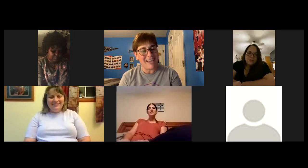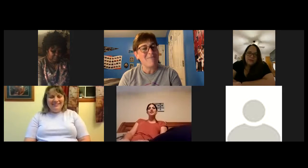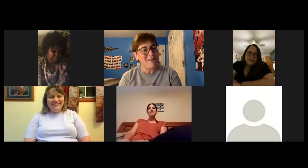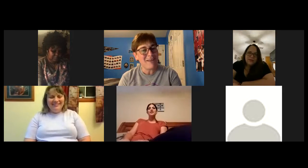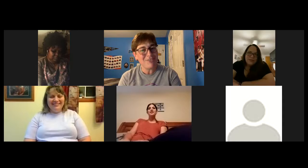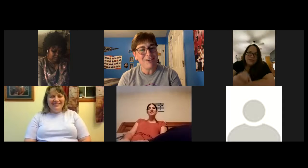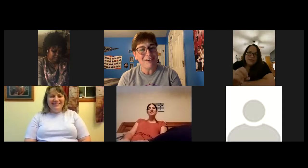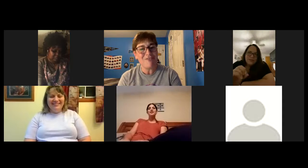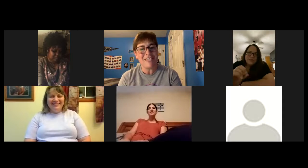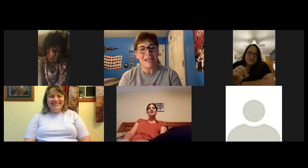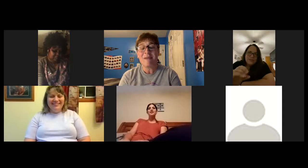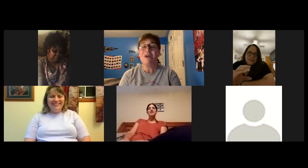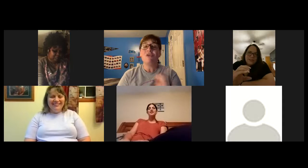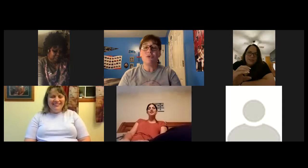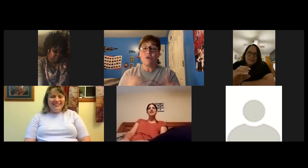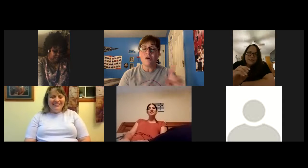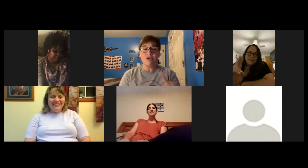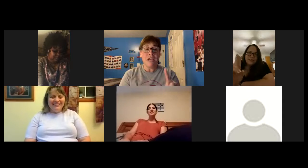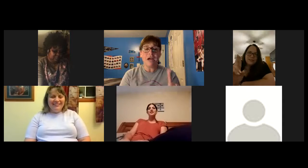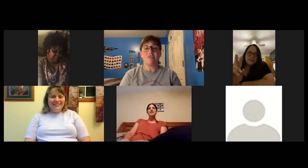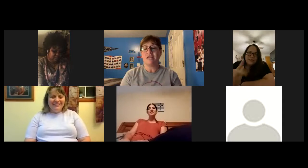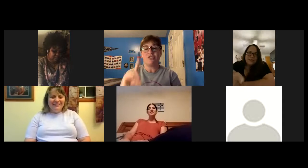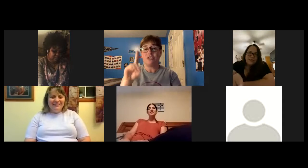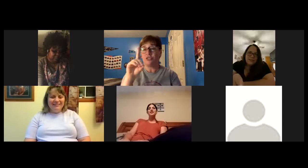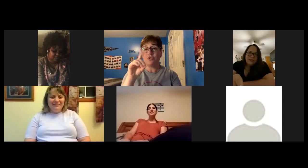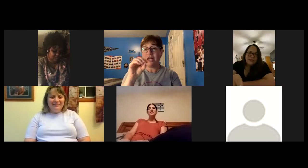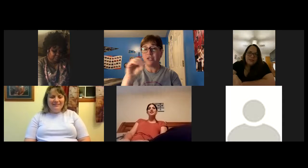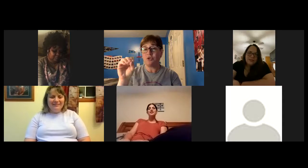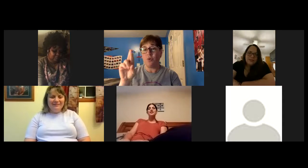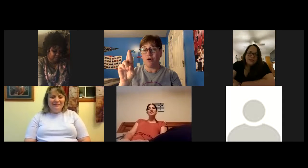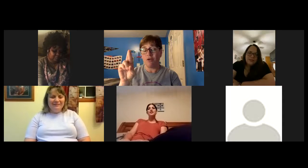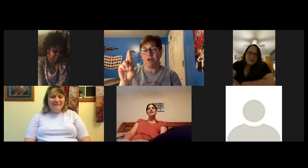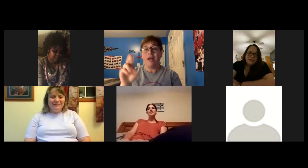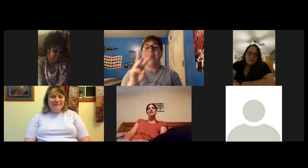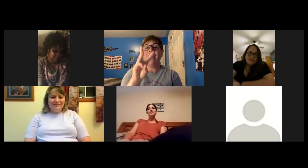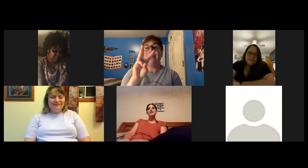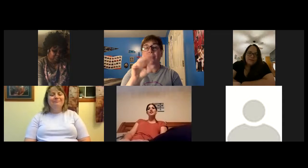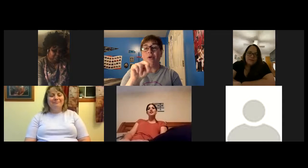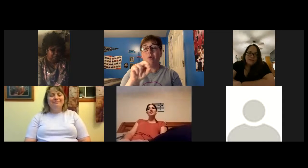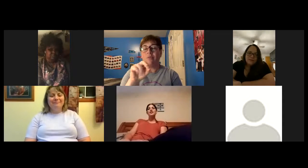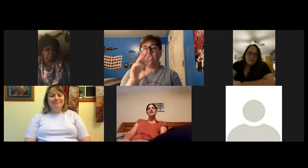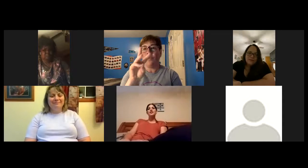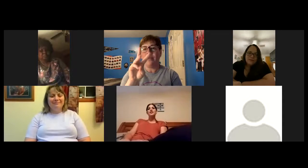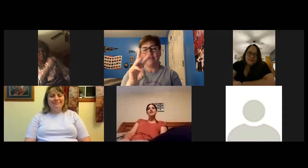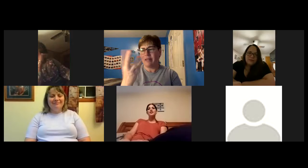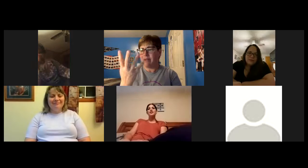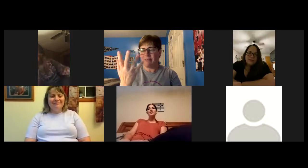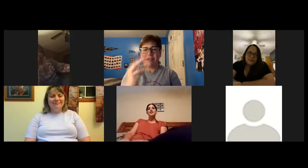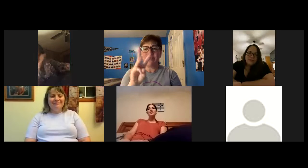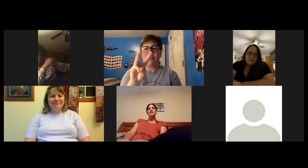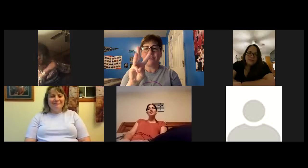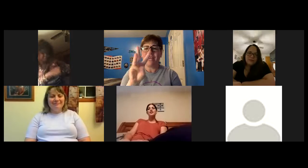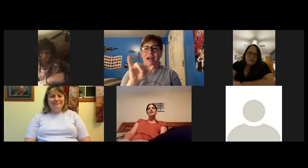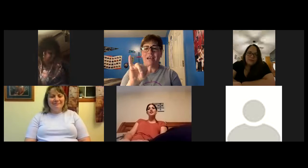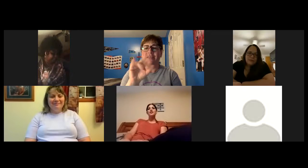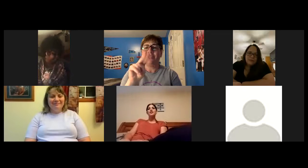always say, in my imaginary free time, you can walk around your house and just do like door, and then, window. There, my finger